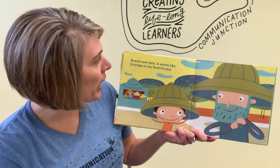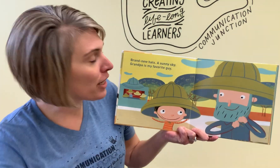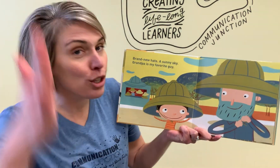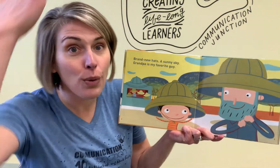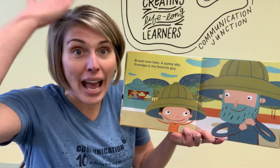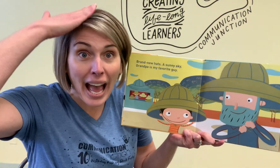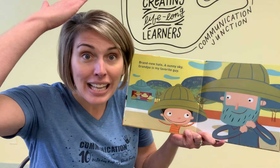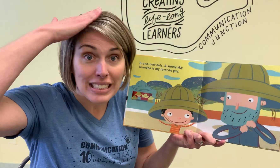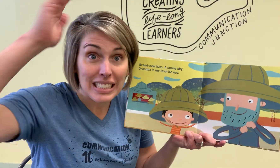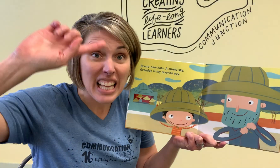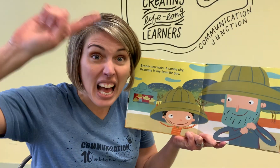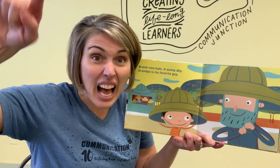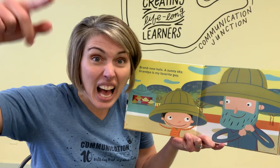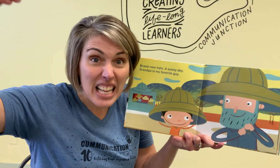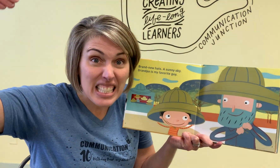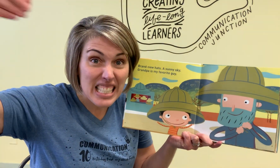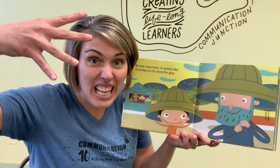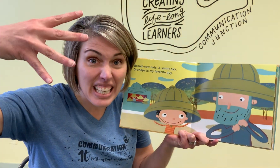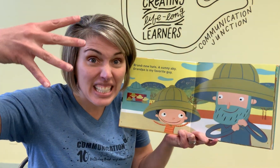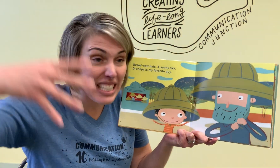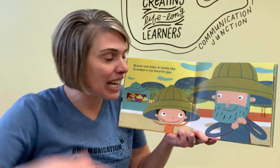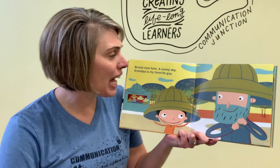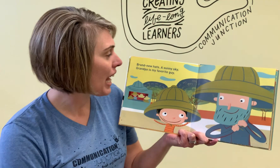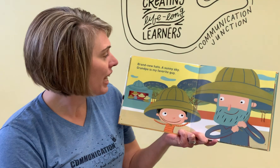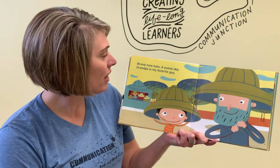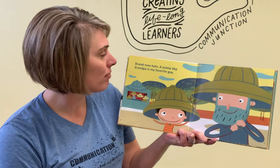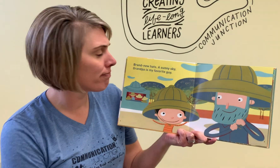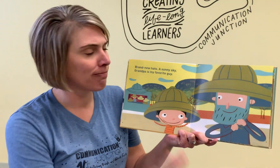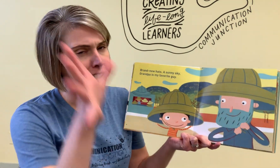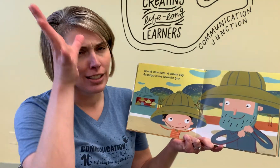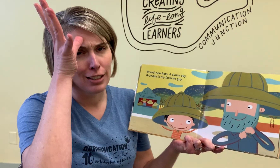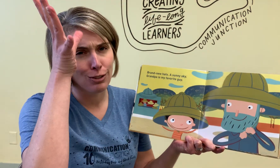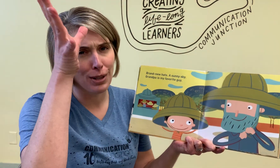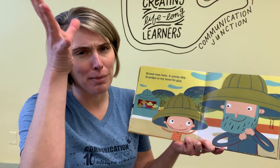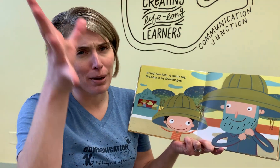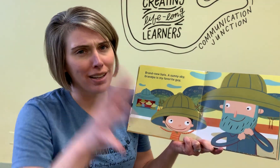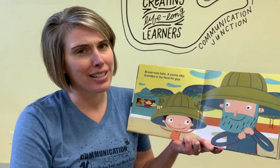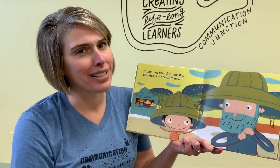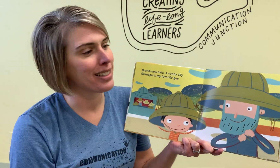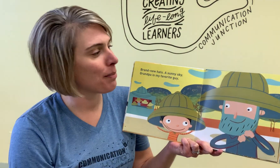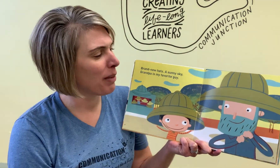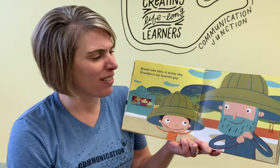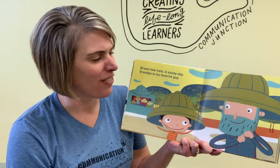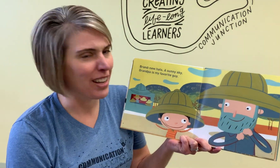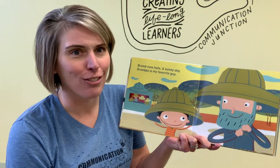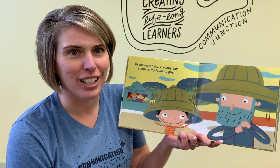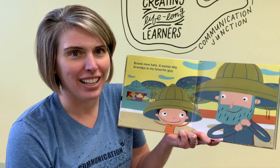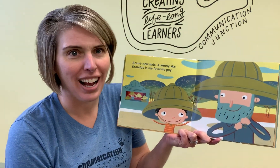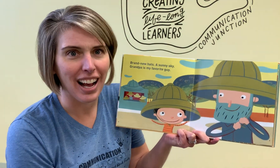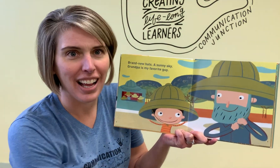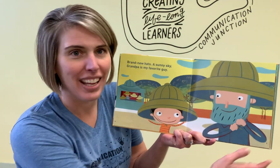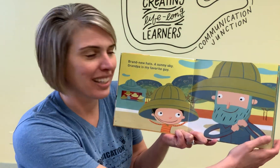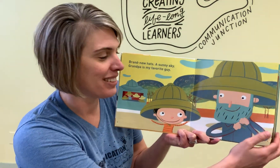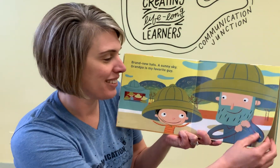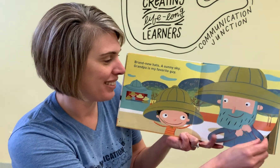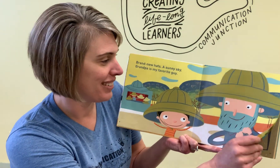Brand new hats, a sunny sky. Grandpa is my favorite guy.